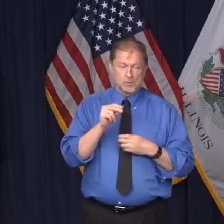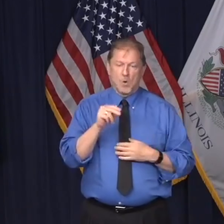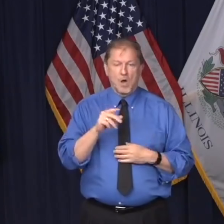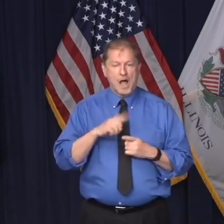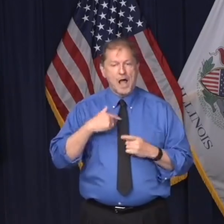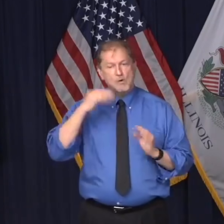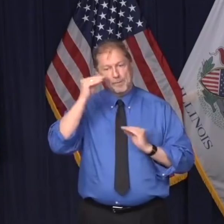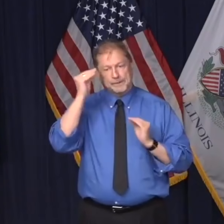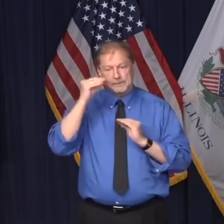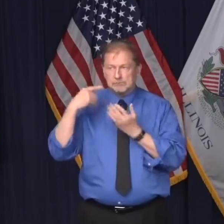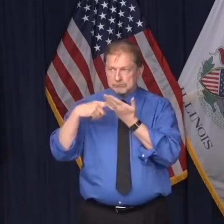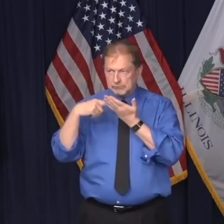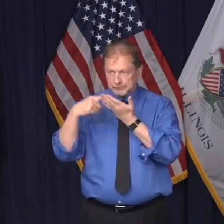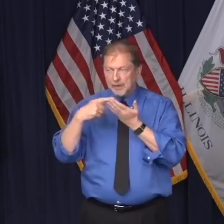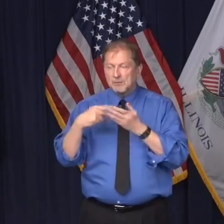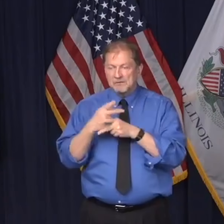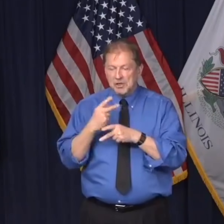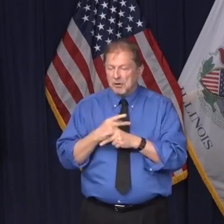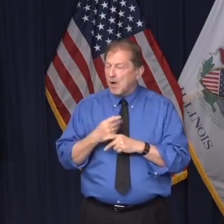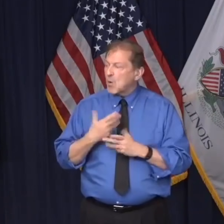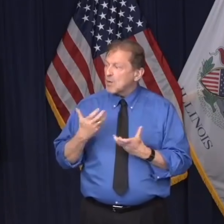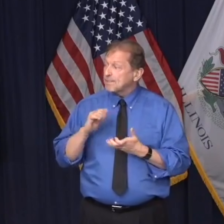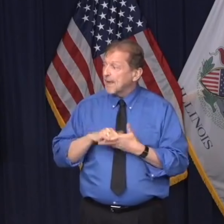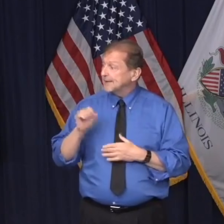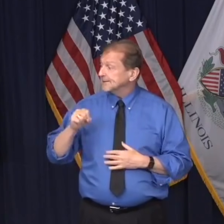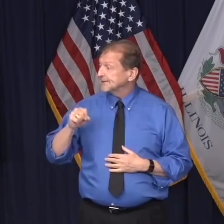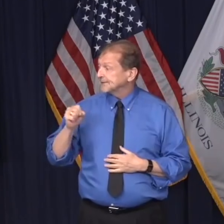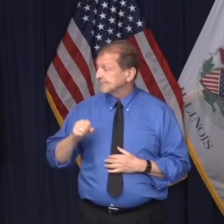opinions to offer and certainly salient questions.